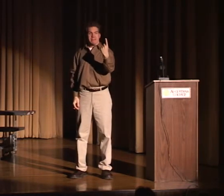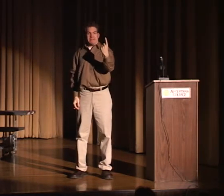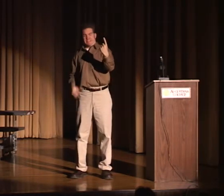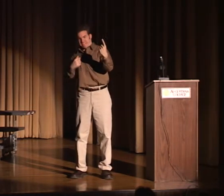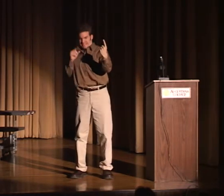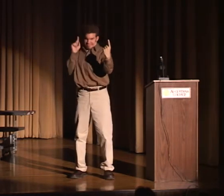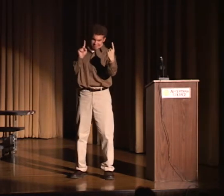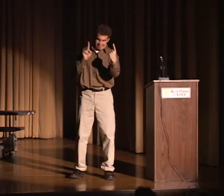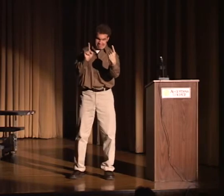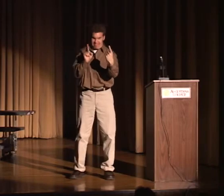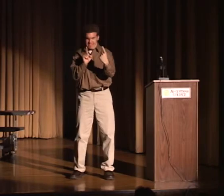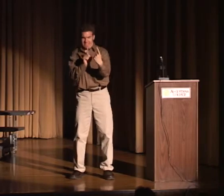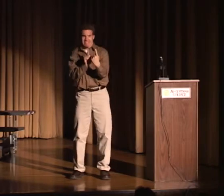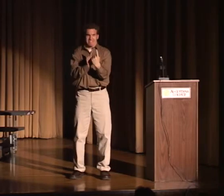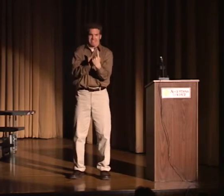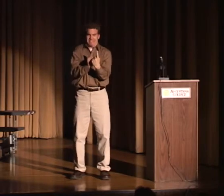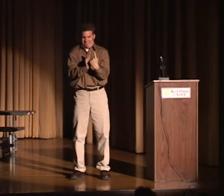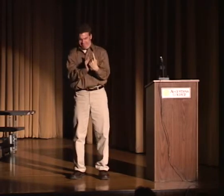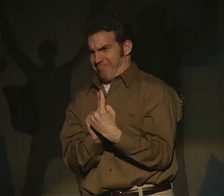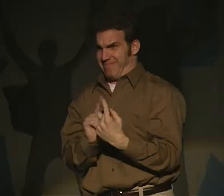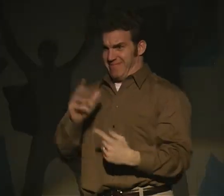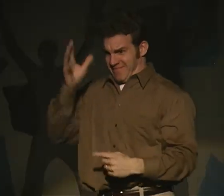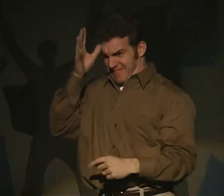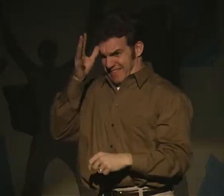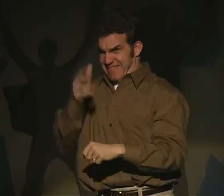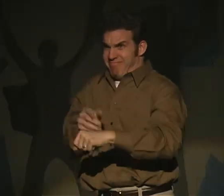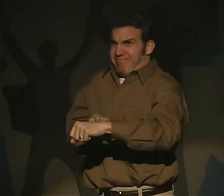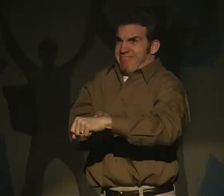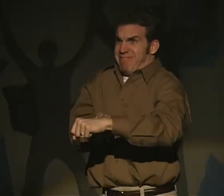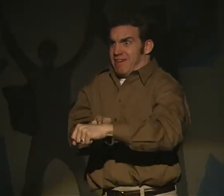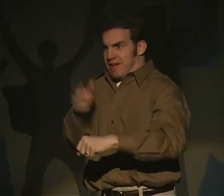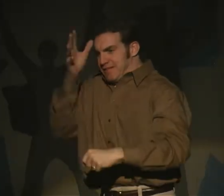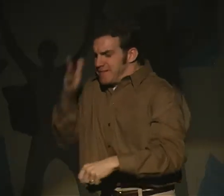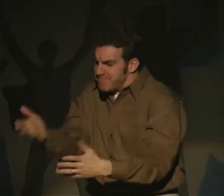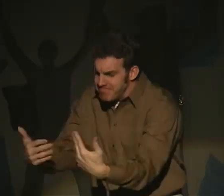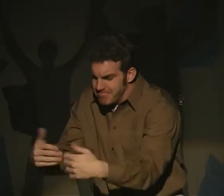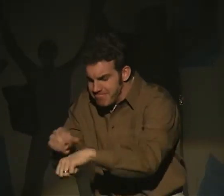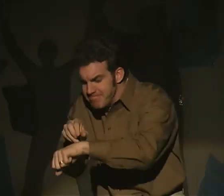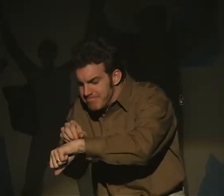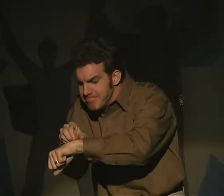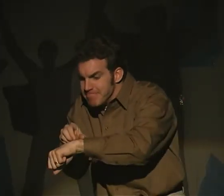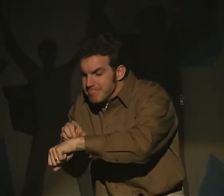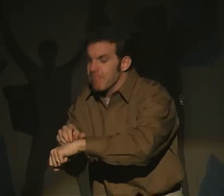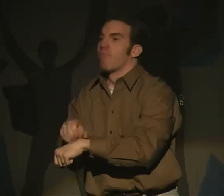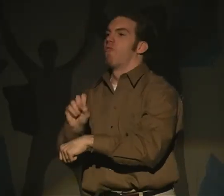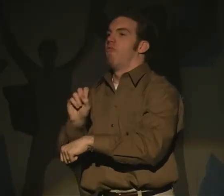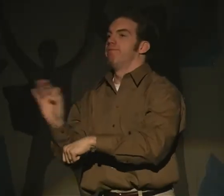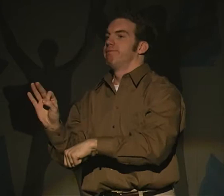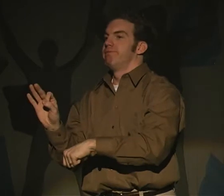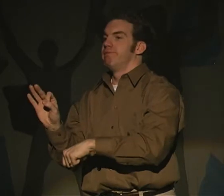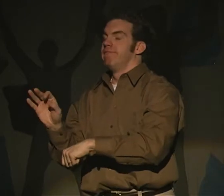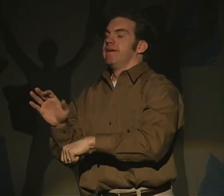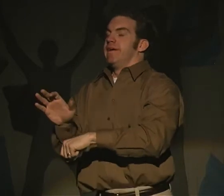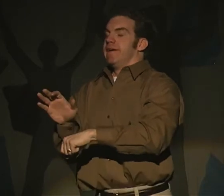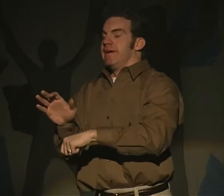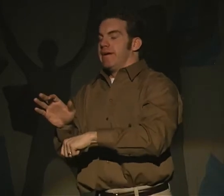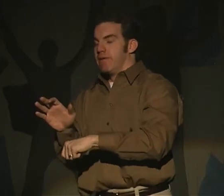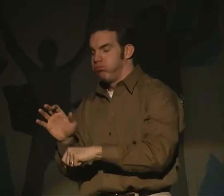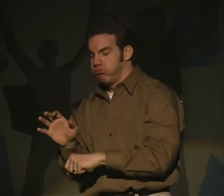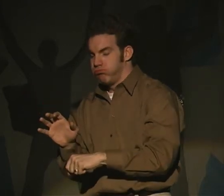dad. He starts walking down the aisle, and I get out to meet him halfway in the aisle, and what's gonna happen? He reached and